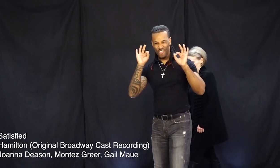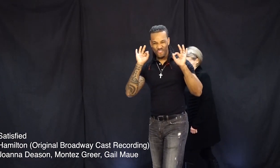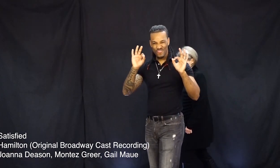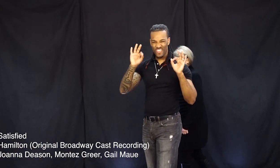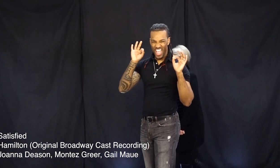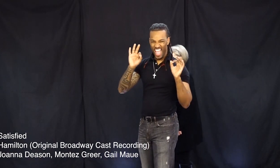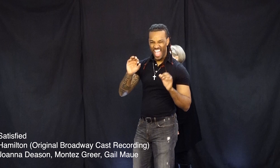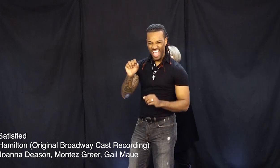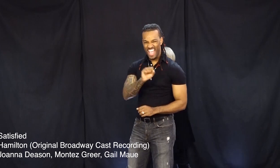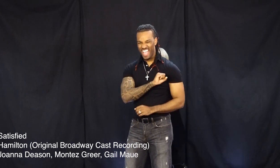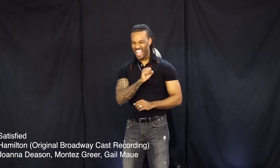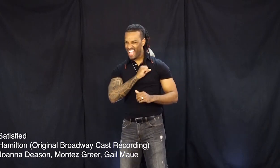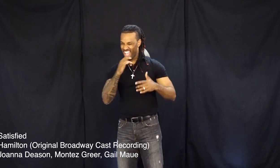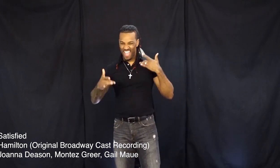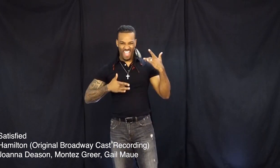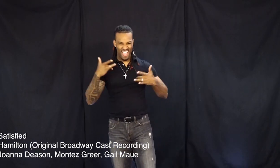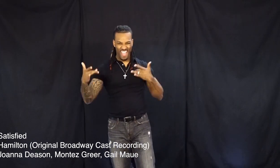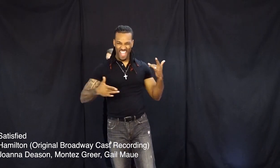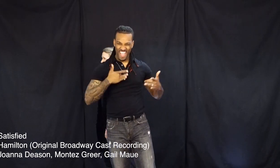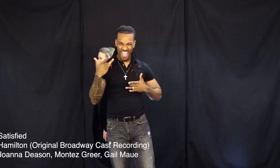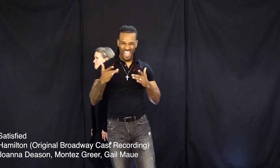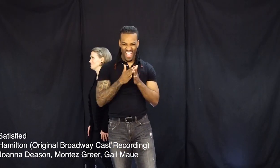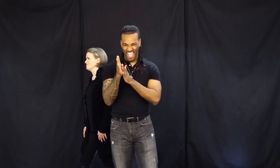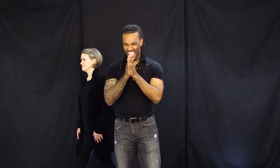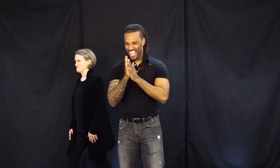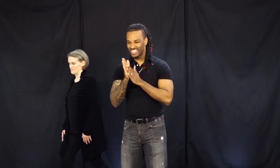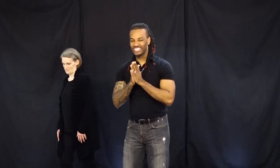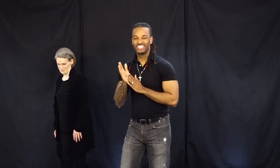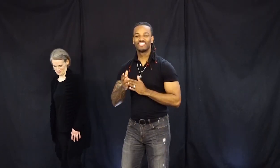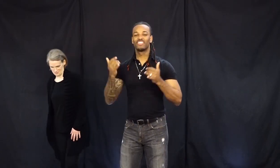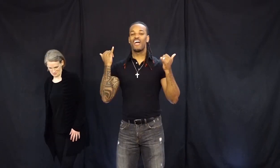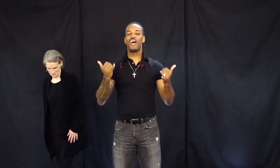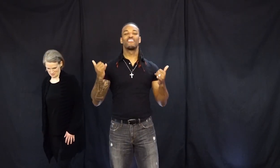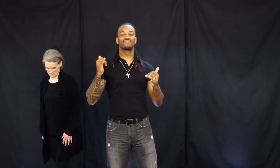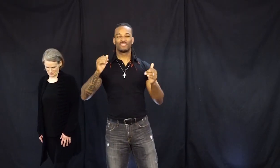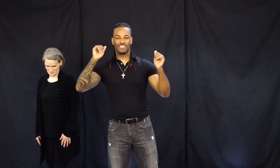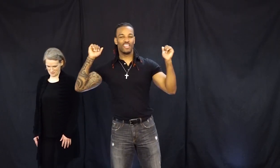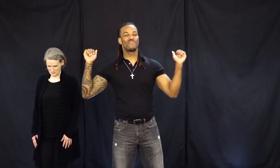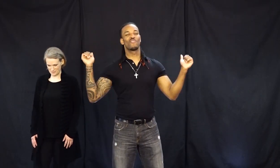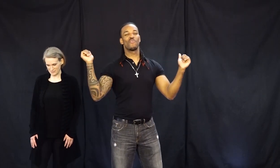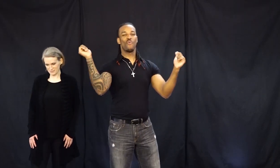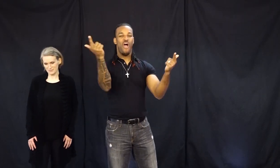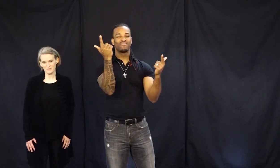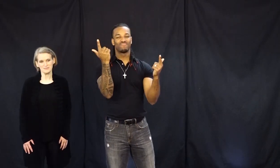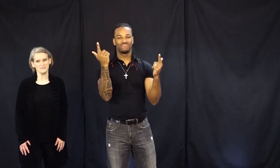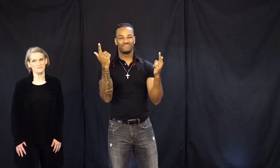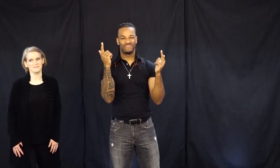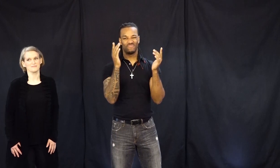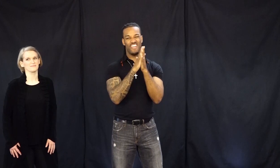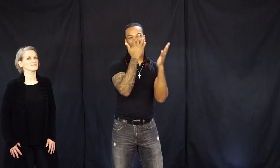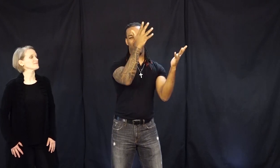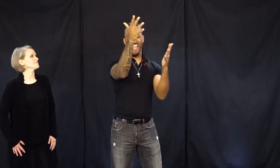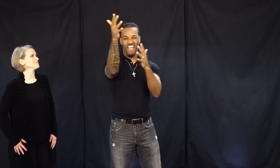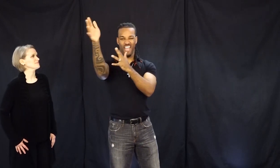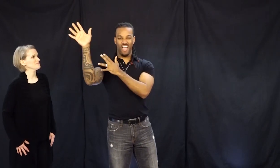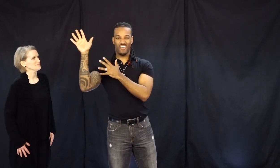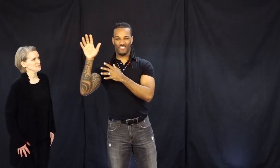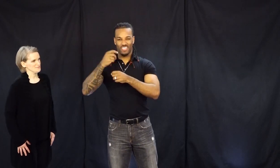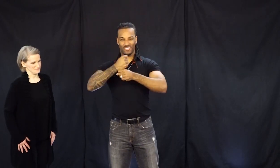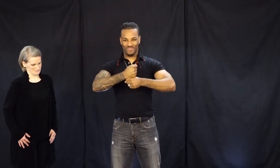All right, that's what I'm talking about. Now, everyone, give it up for the